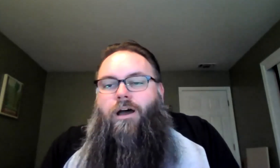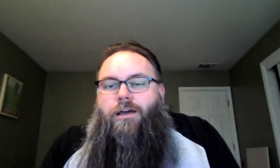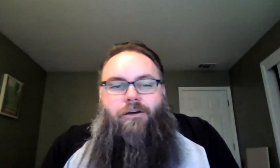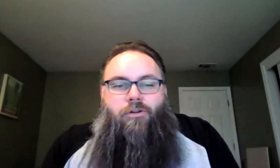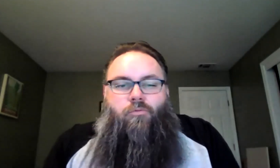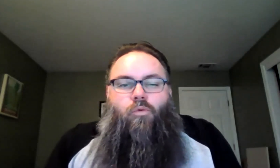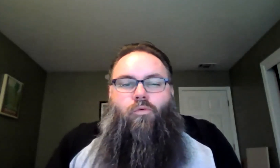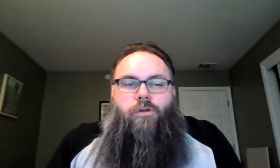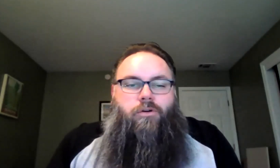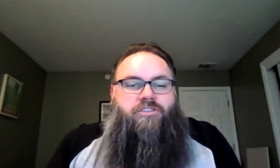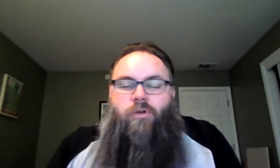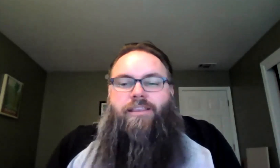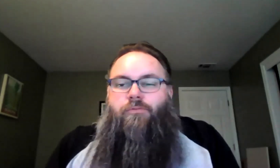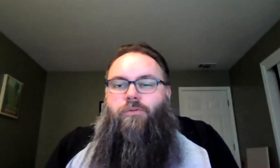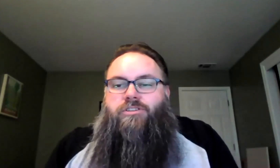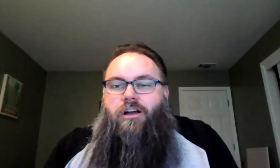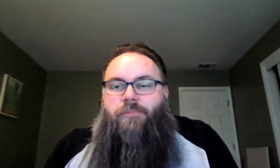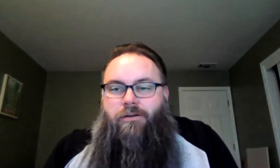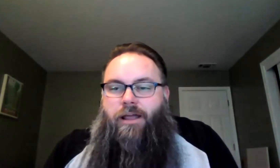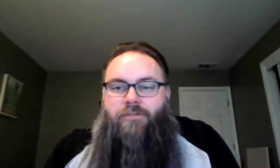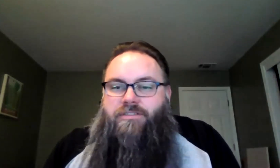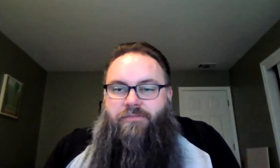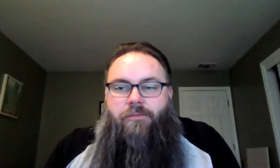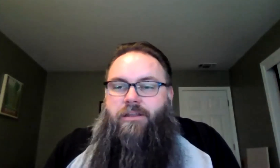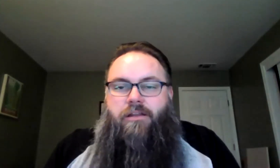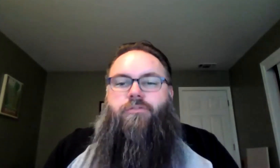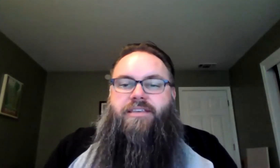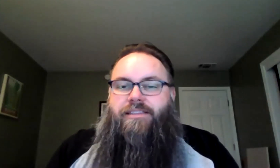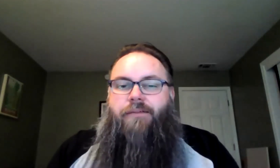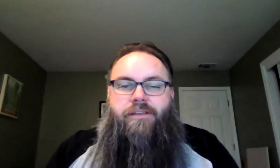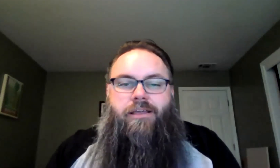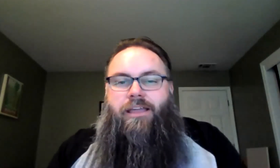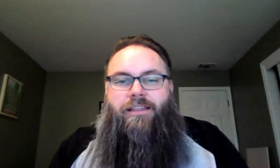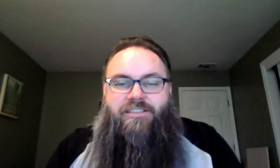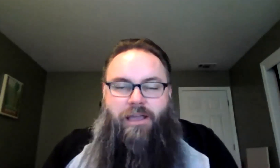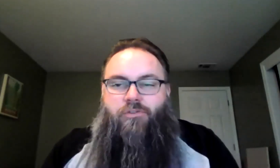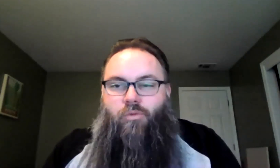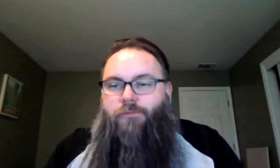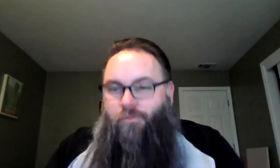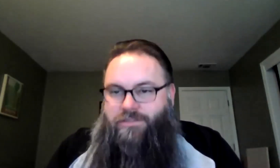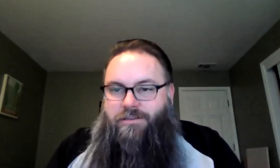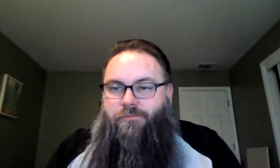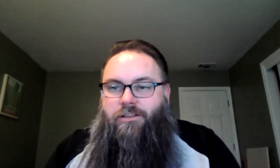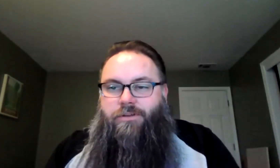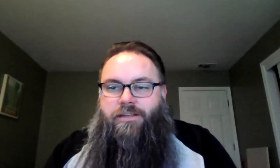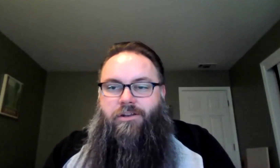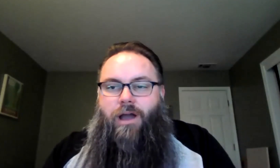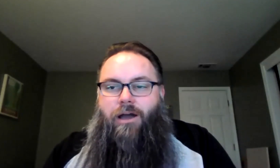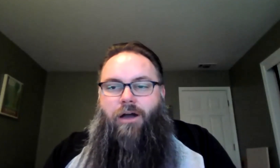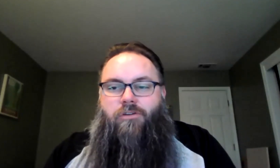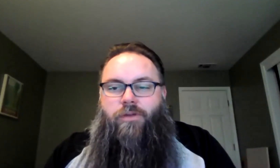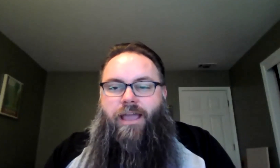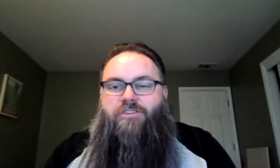Like, it's great that we want to talk about housing development and other things like that, but unless we have the workforce